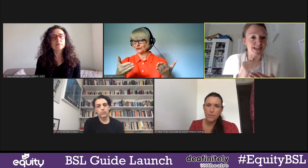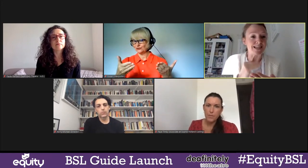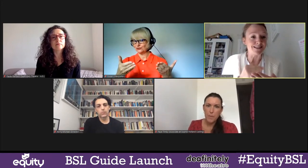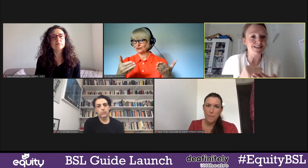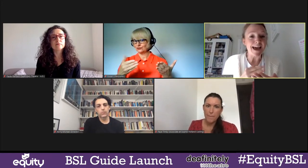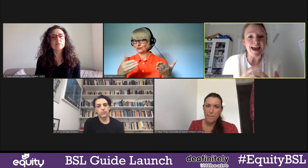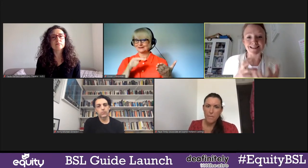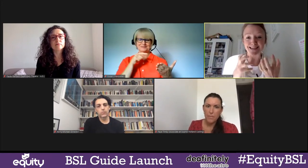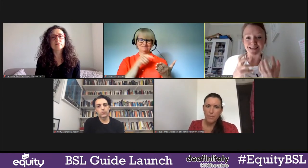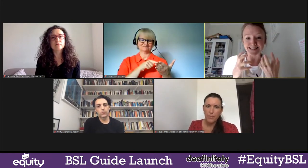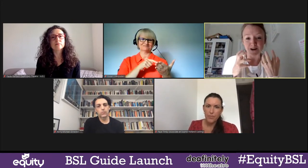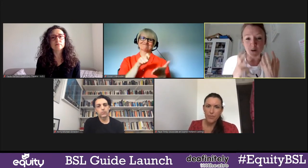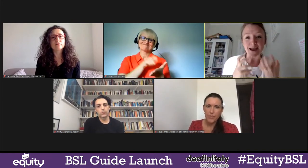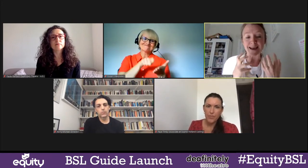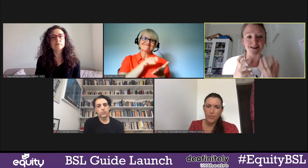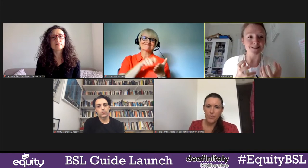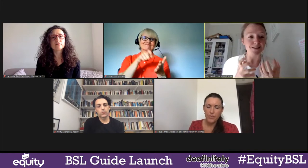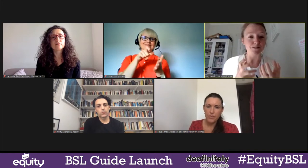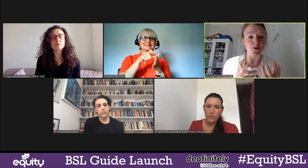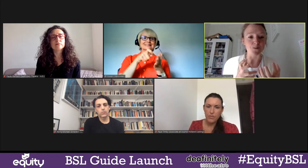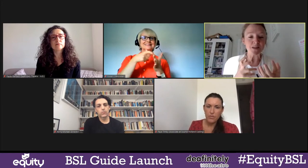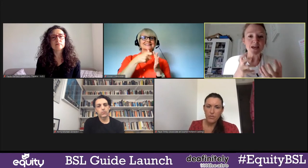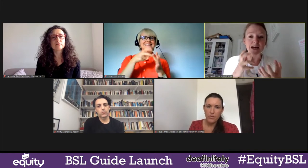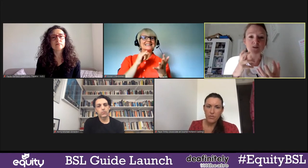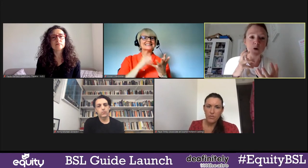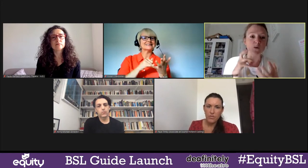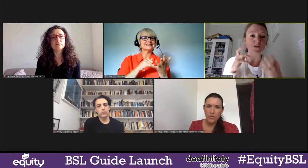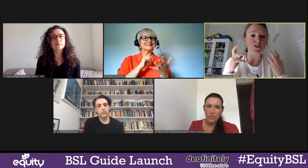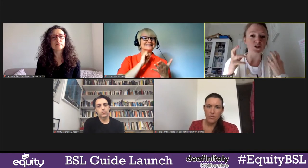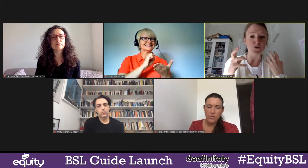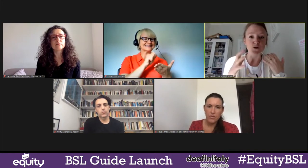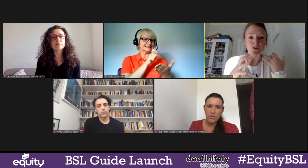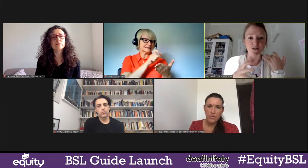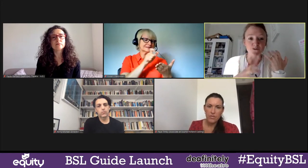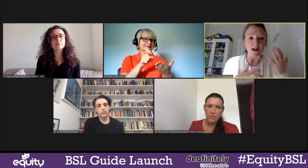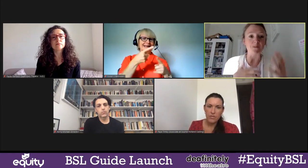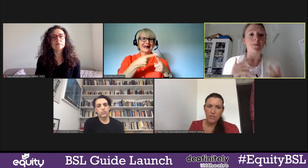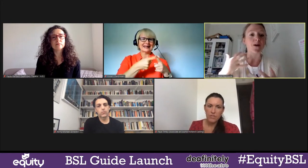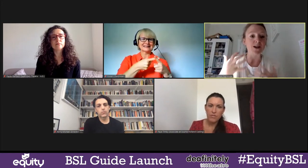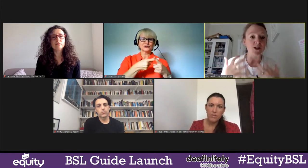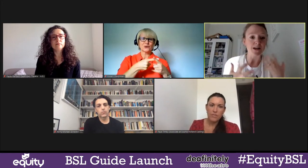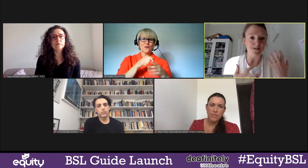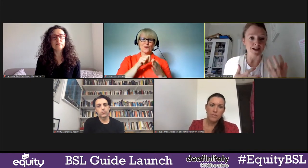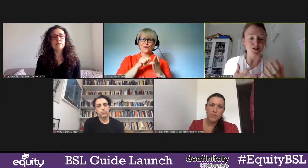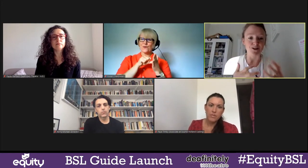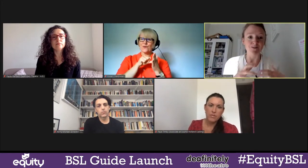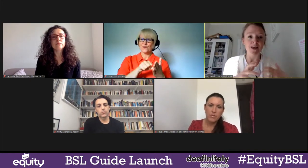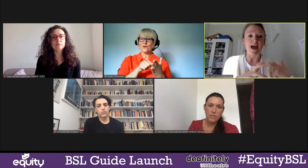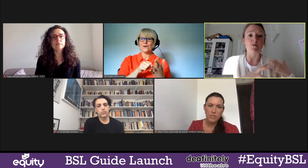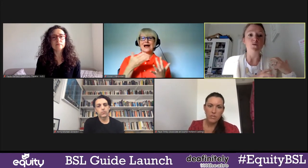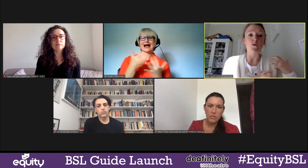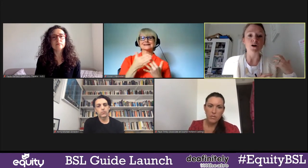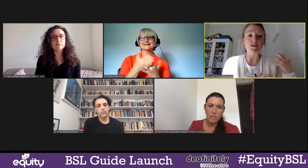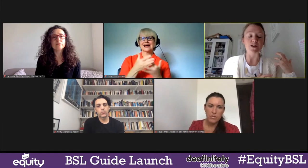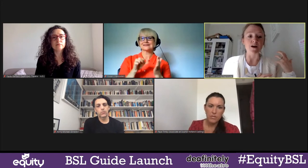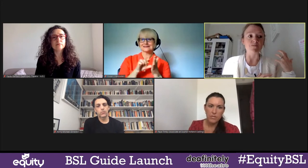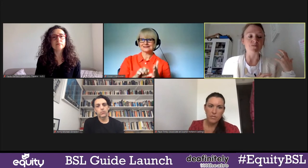Dickens' text is quite inaccessible. And what we wanted to do was develop a brand new adaptation. And we worked from